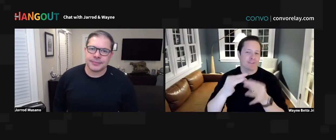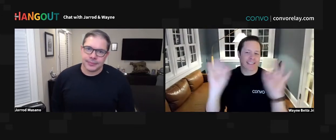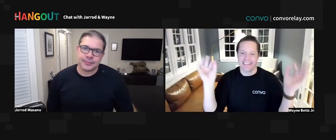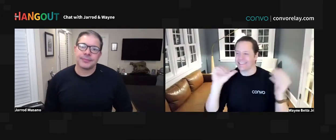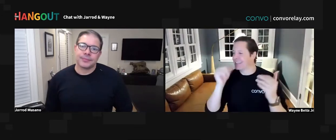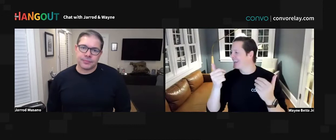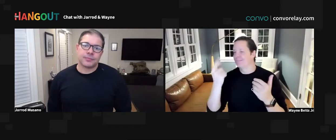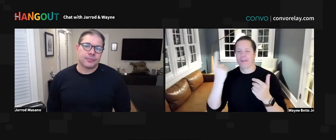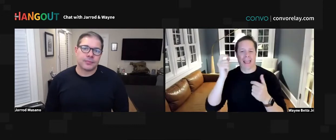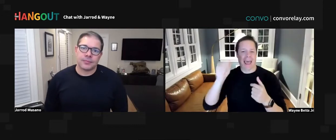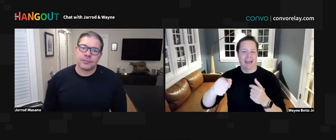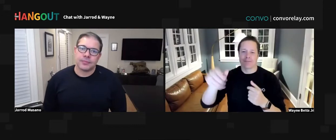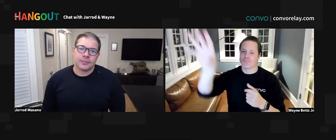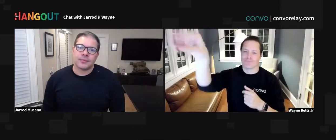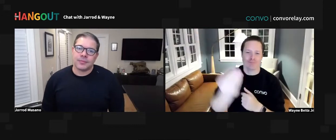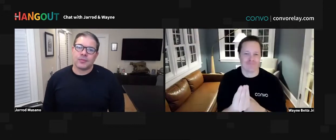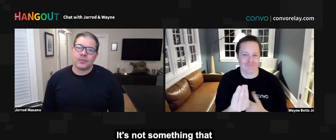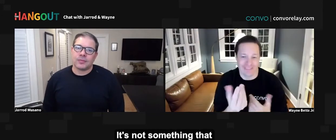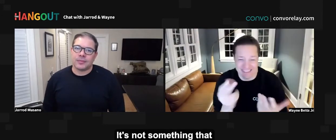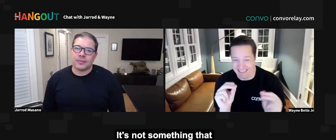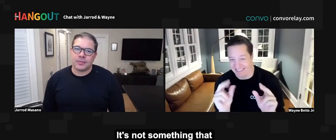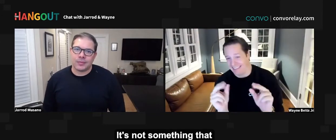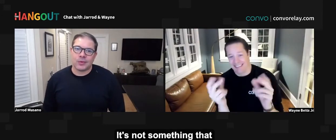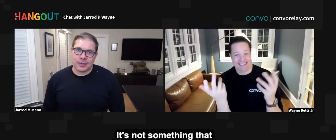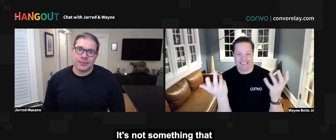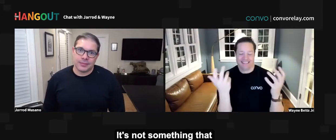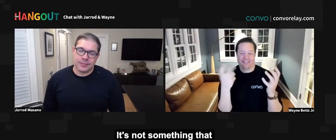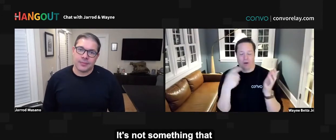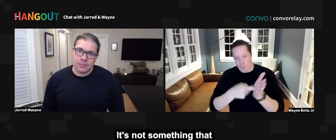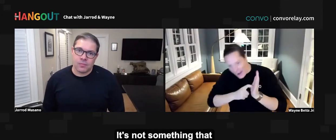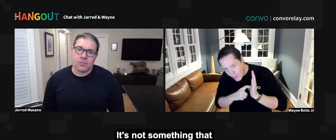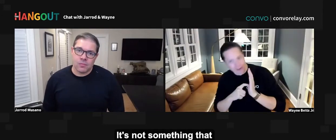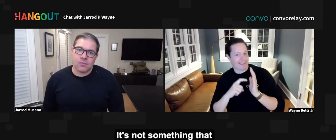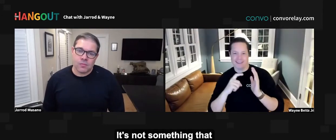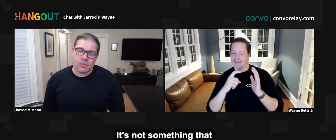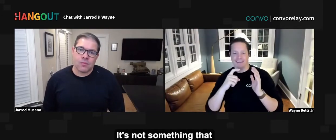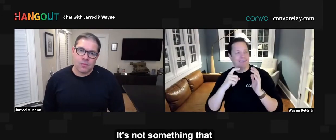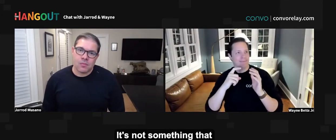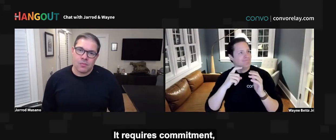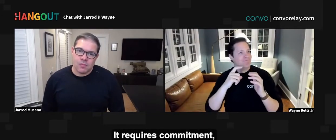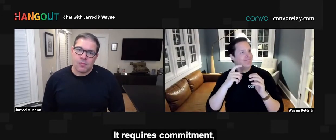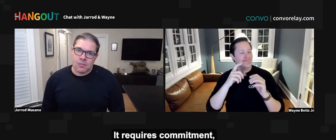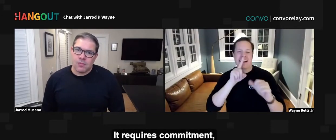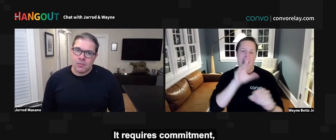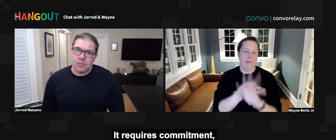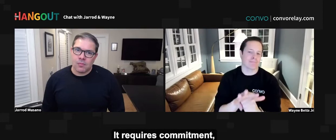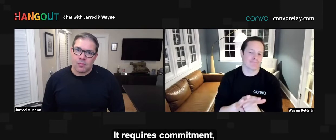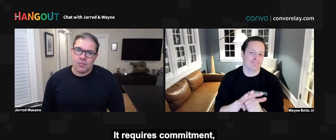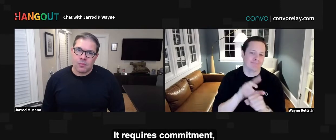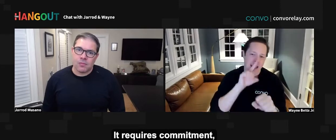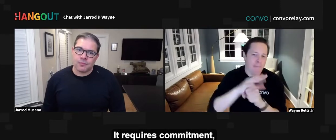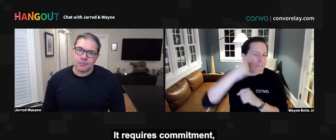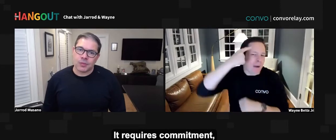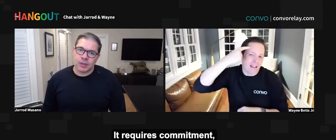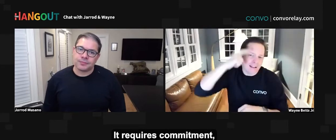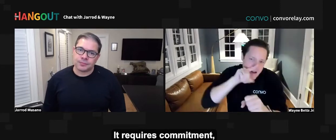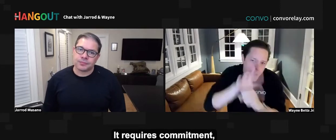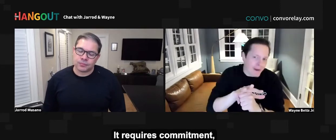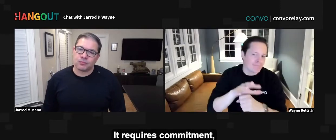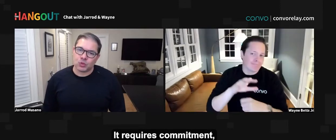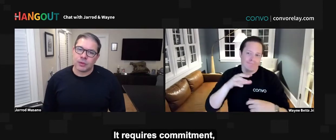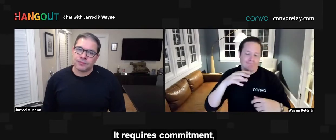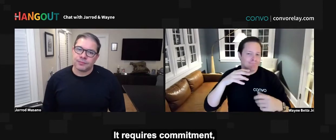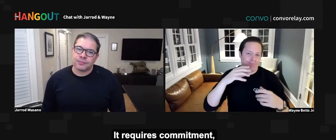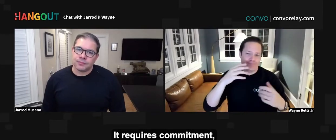It's not, vision isn't easy, it's not free, it's not something that you can just create. Mhm. It requires